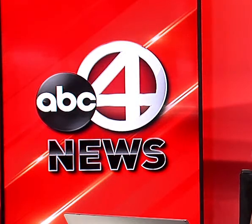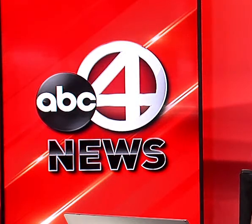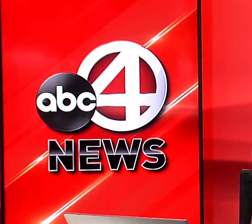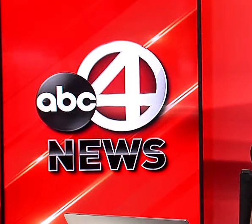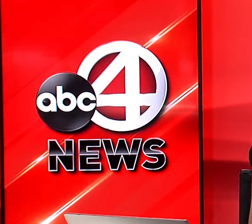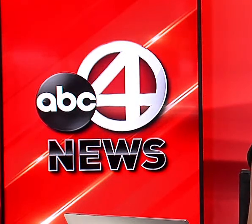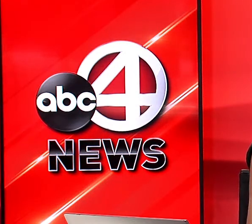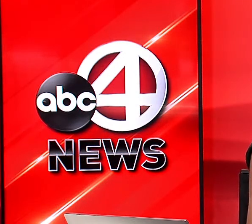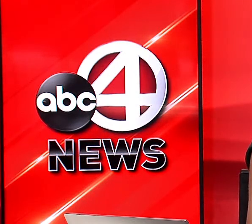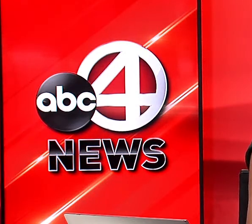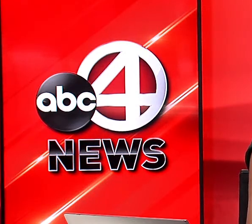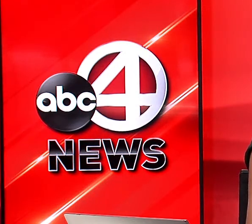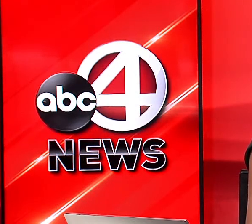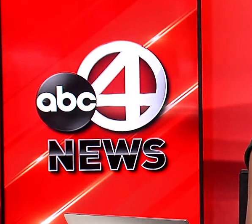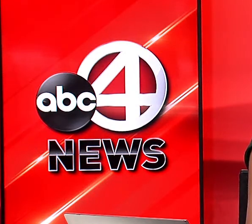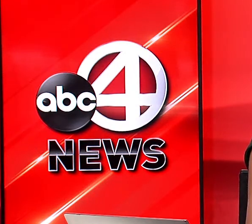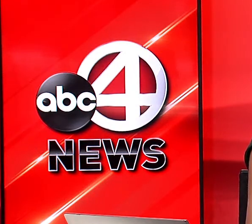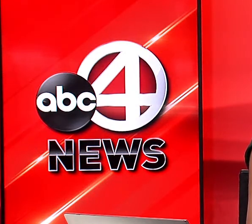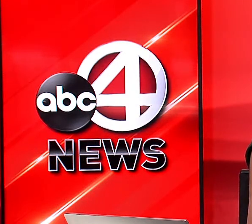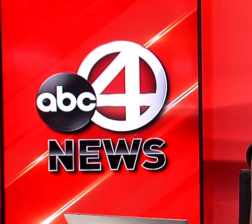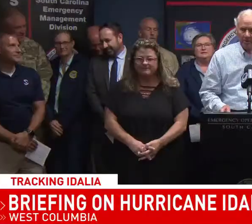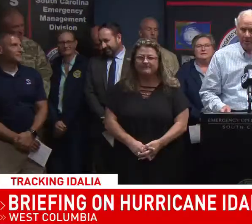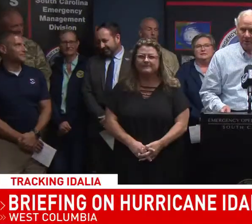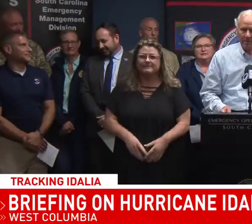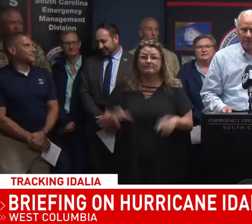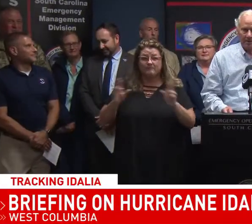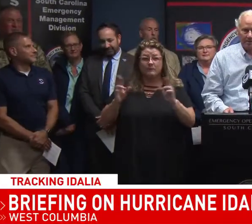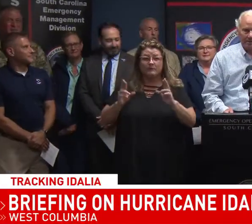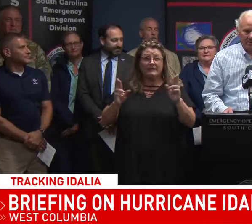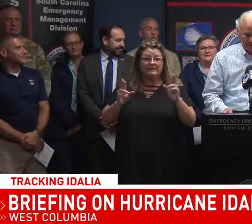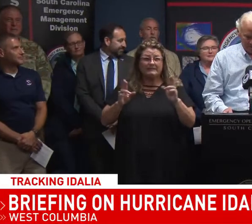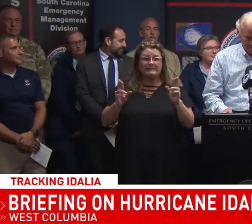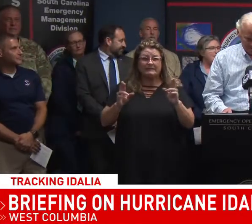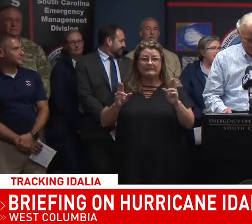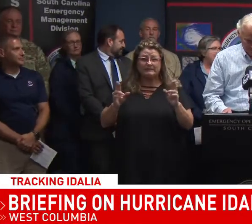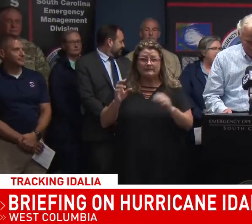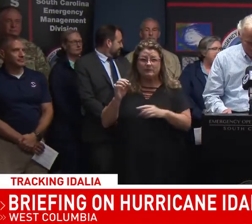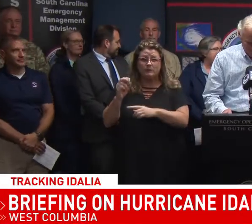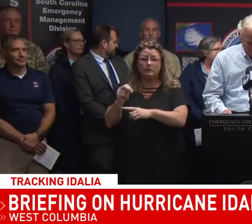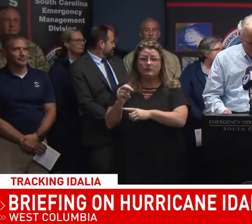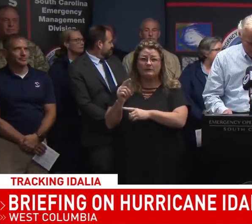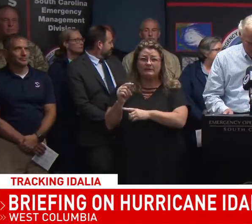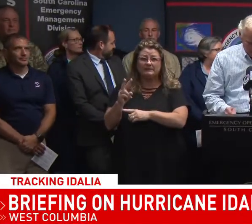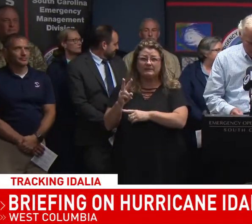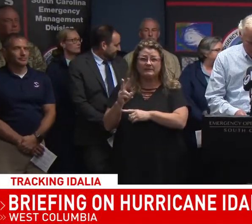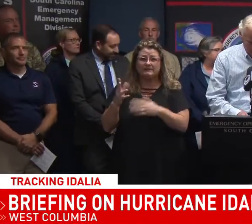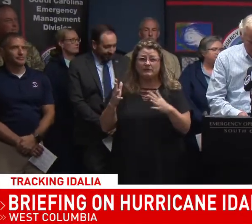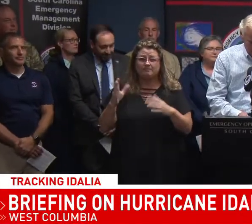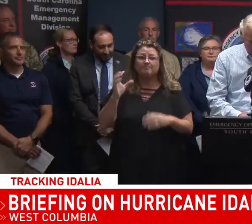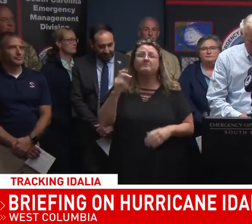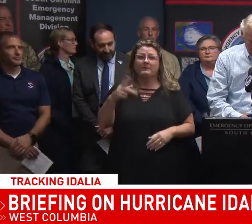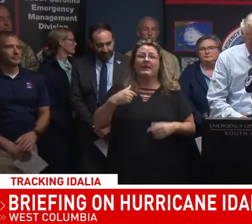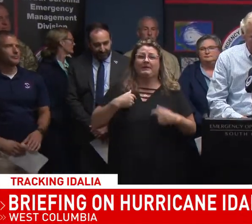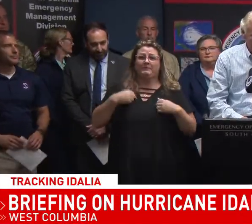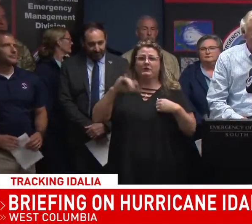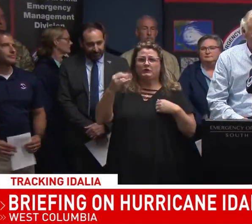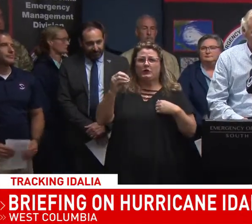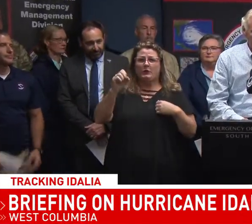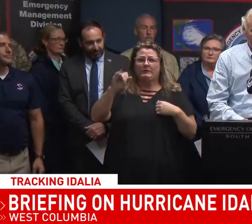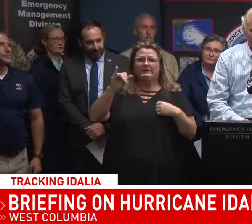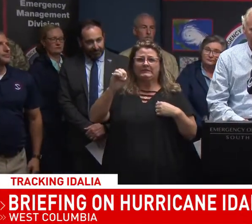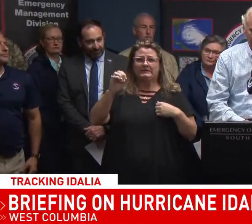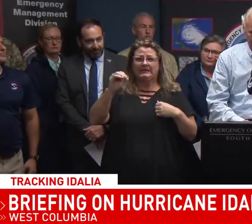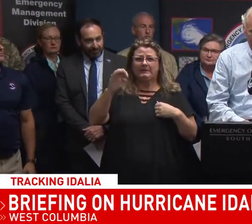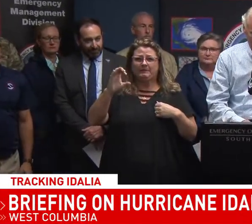latest update from state officials on Idalia. We want to bring you that press conference live right now. Okay, this is Josie McDaniel.